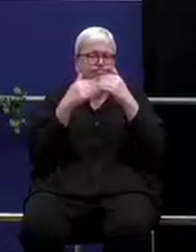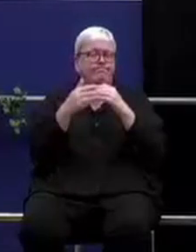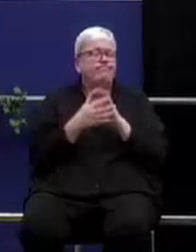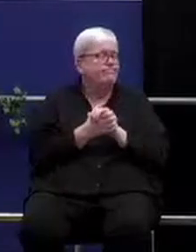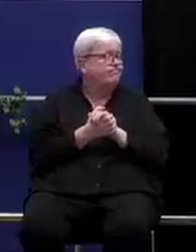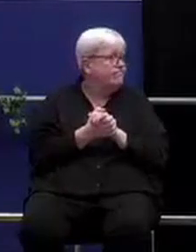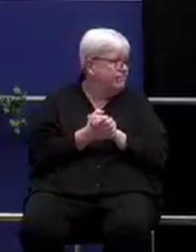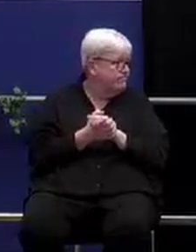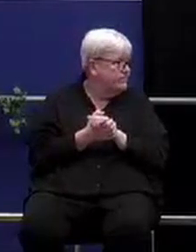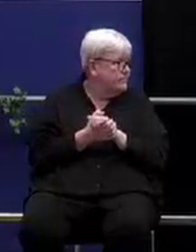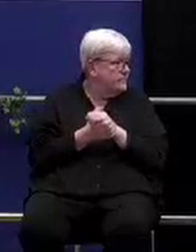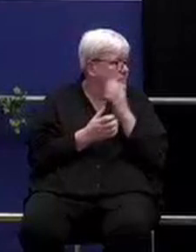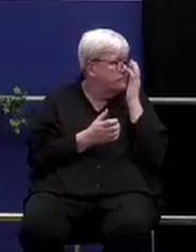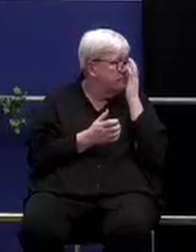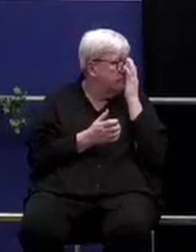come out.